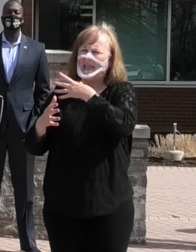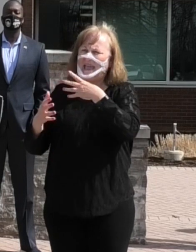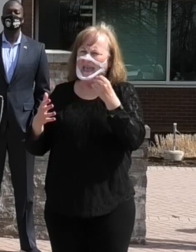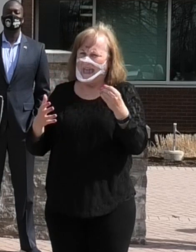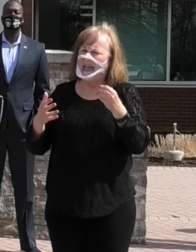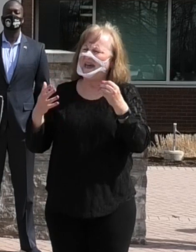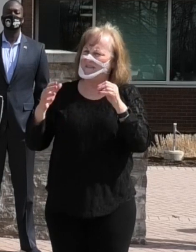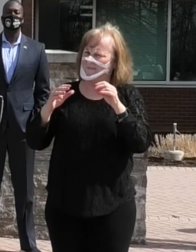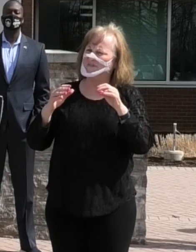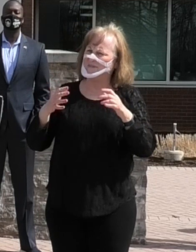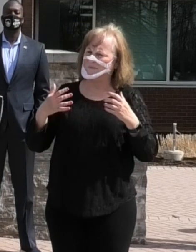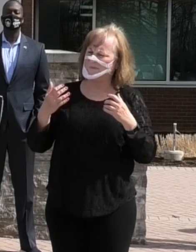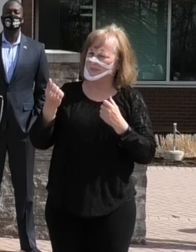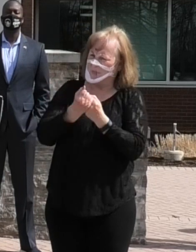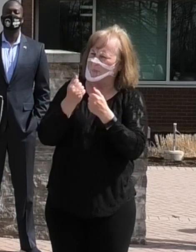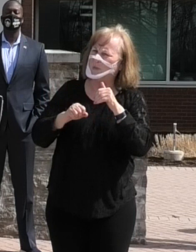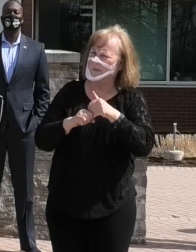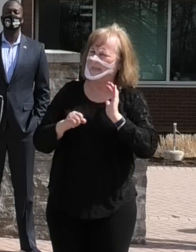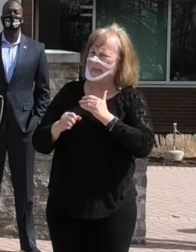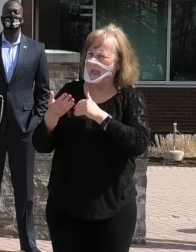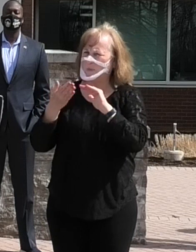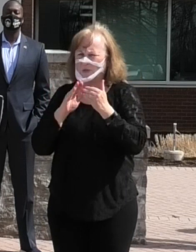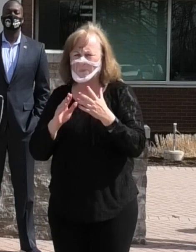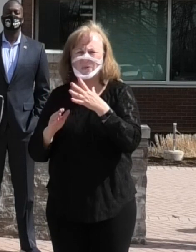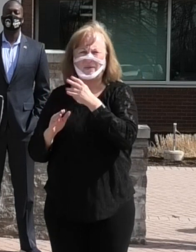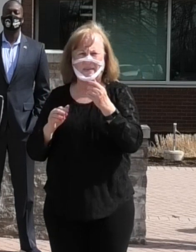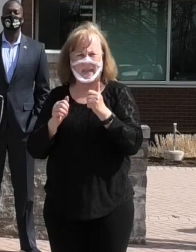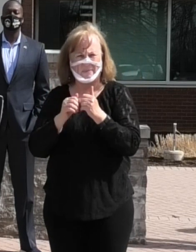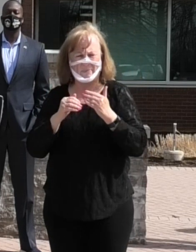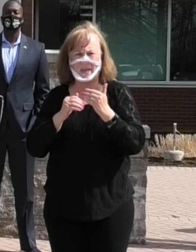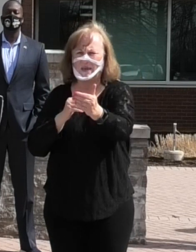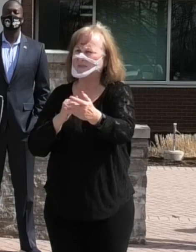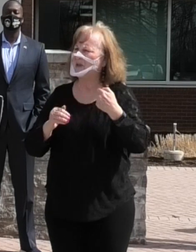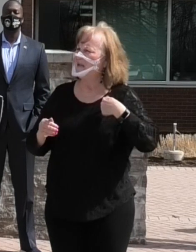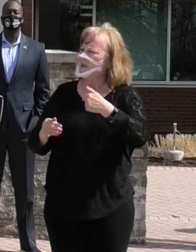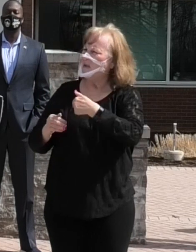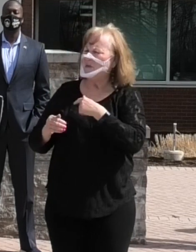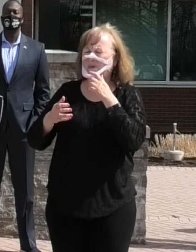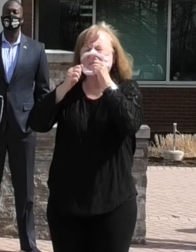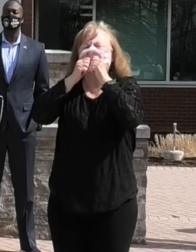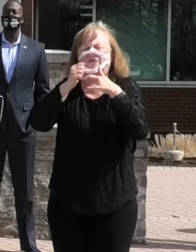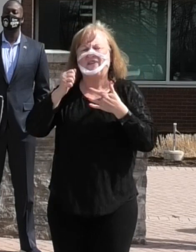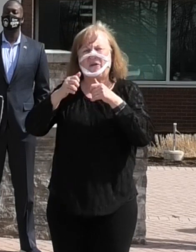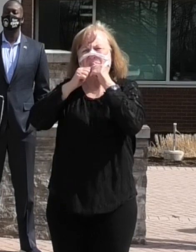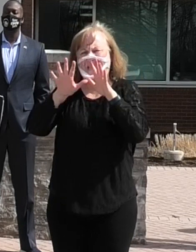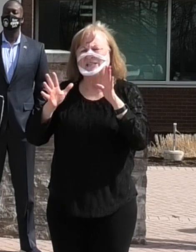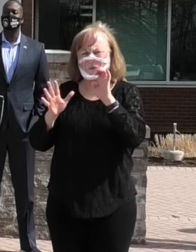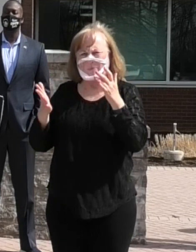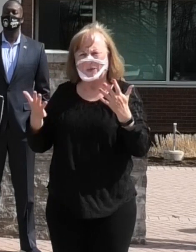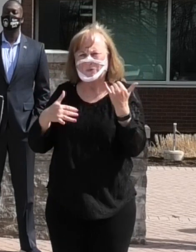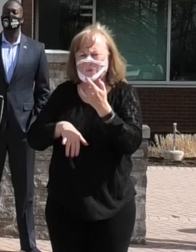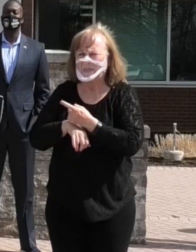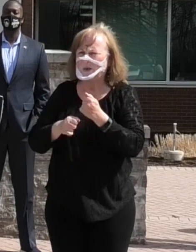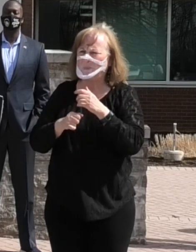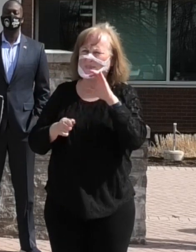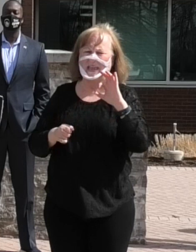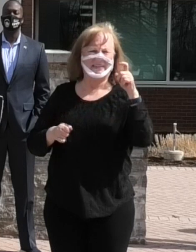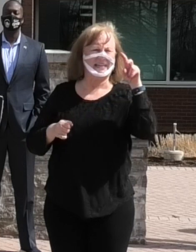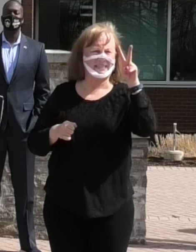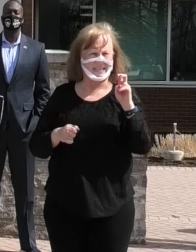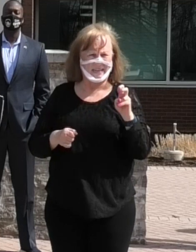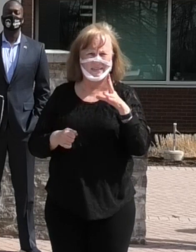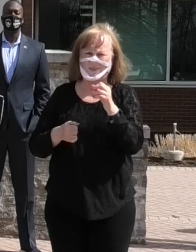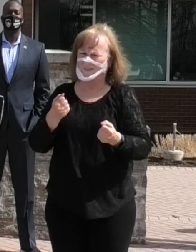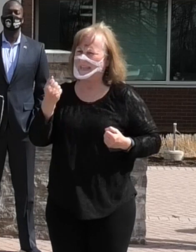our community, in Howard County and beyond. So we are really blessed to be here today with the county executive